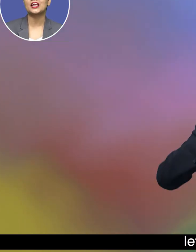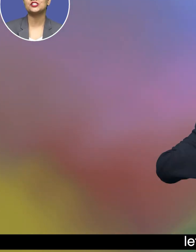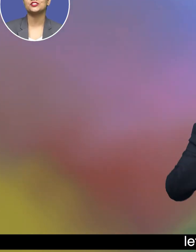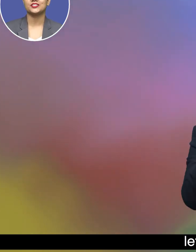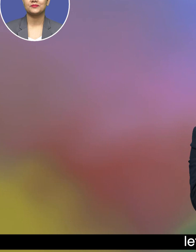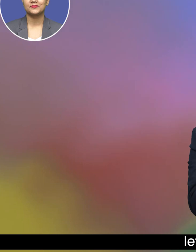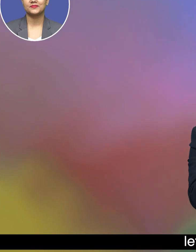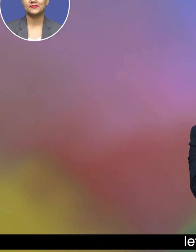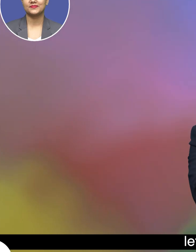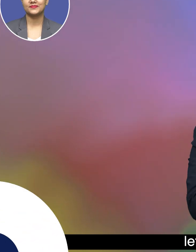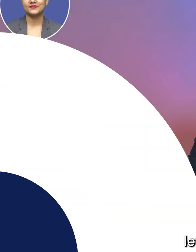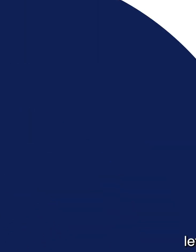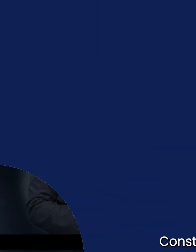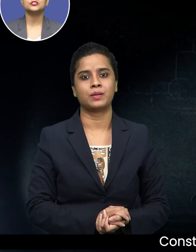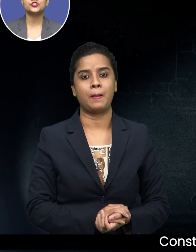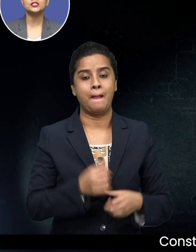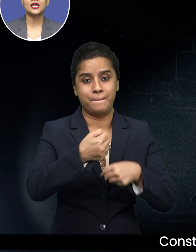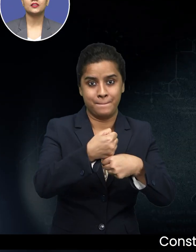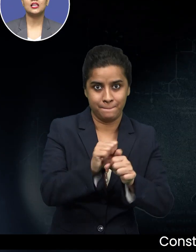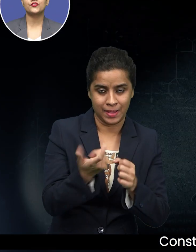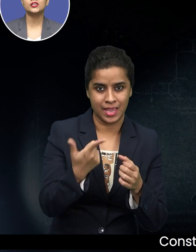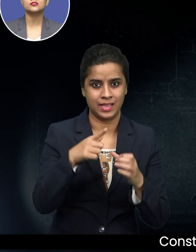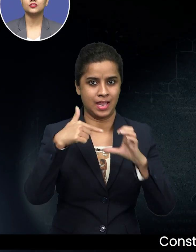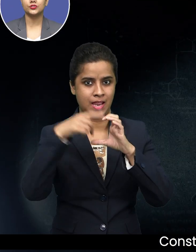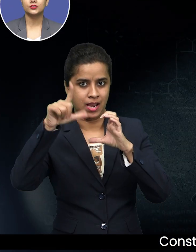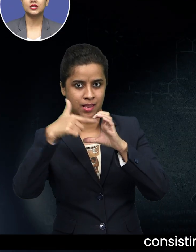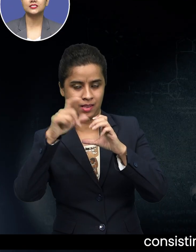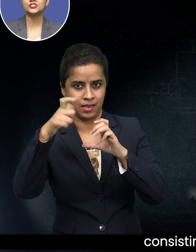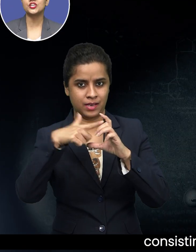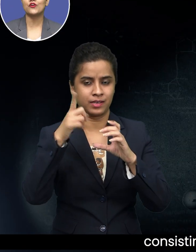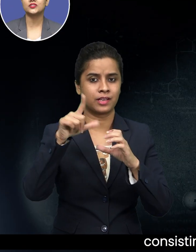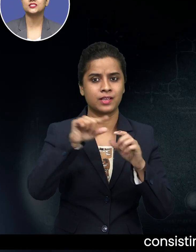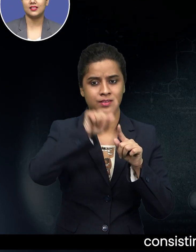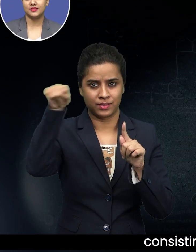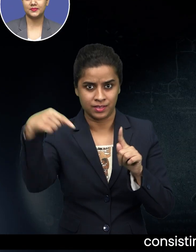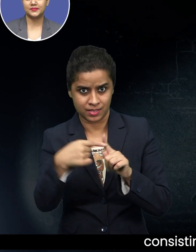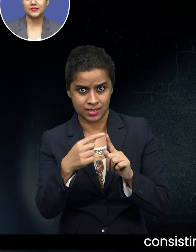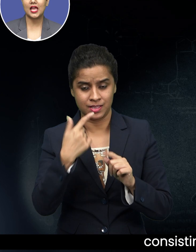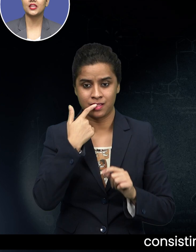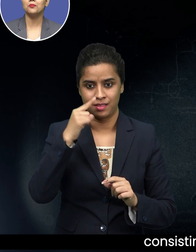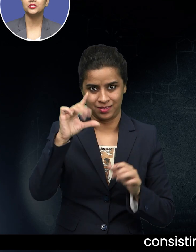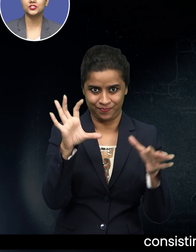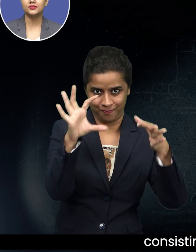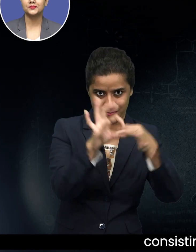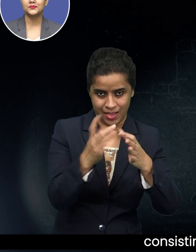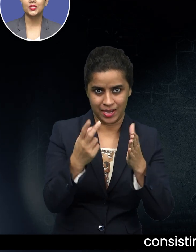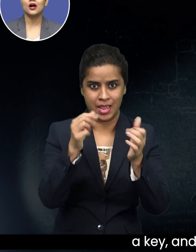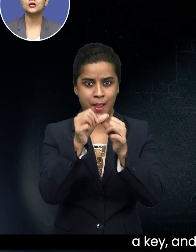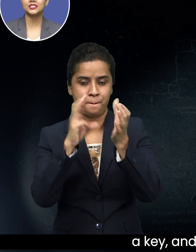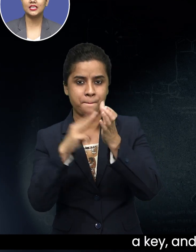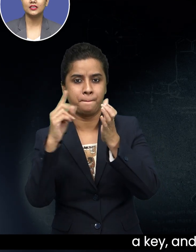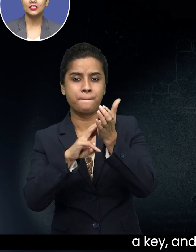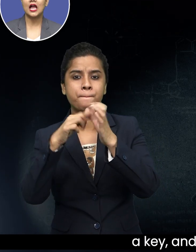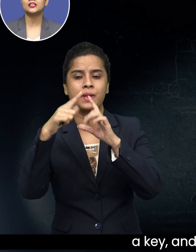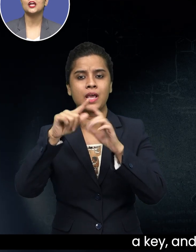an activity. Construct an electric circuit consisting of a cell, an ammeter,